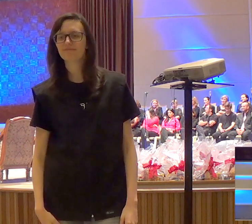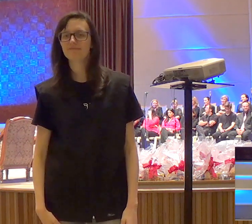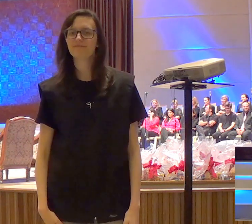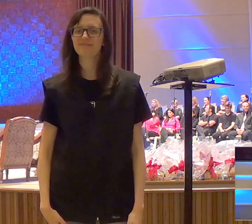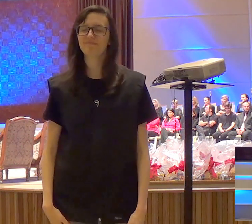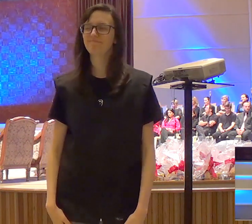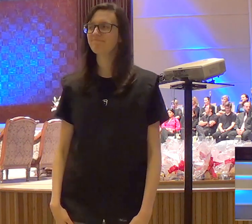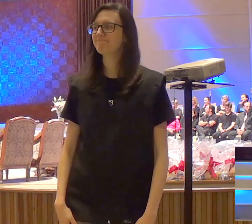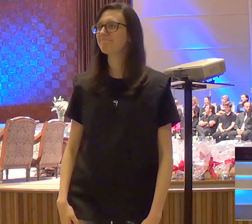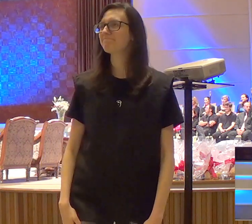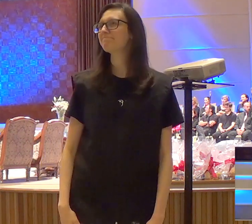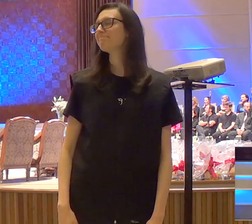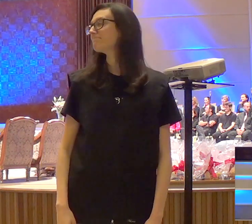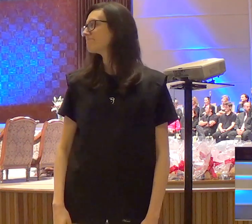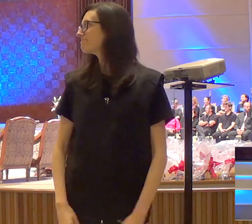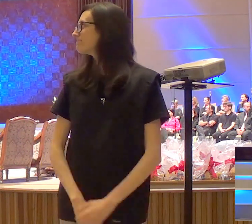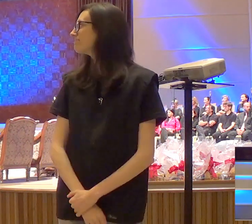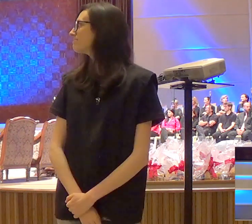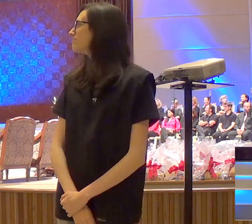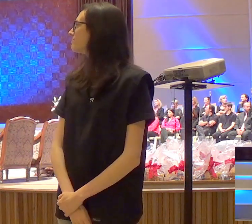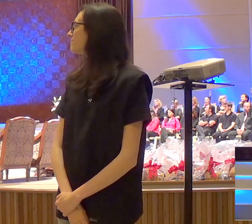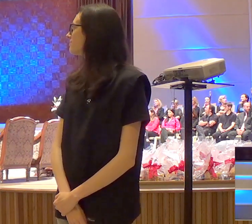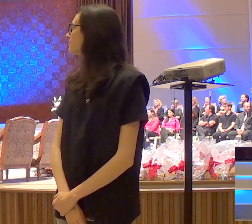Os slides.